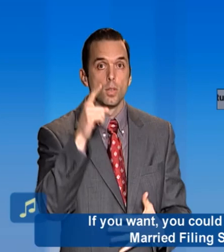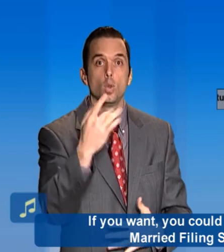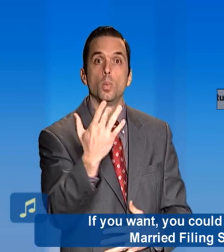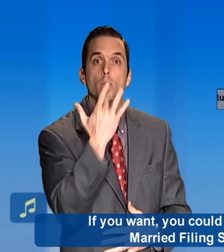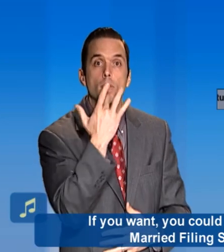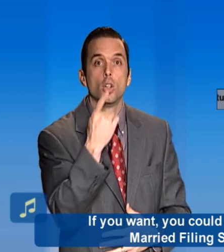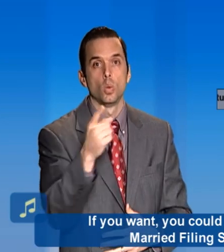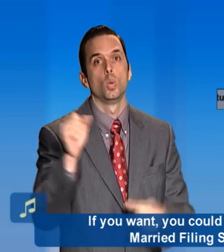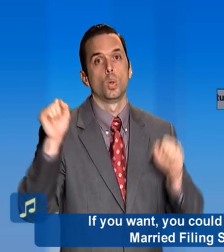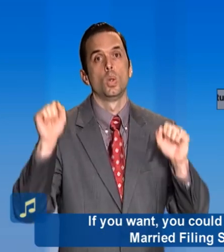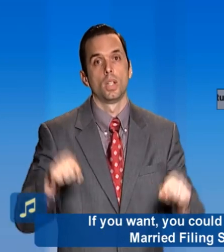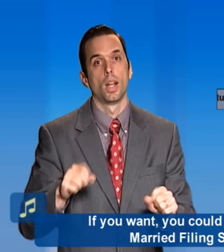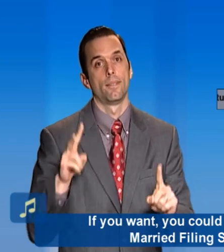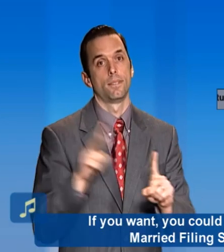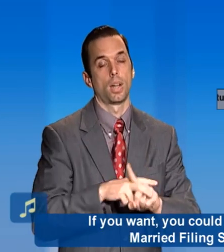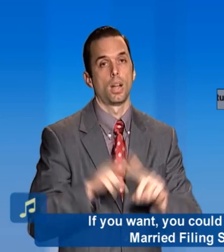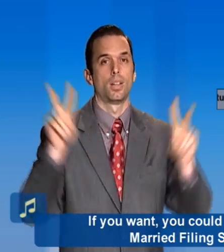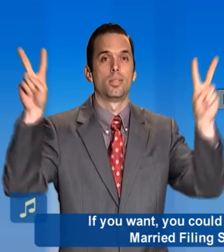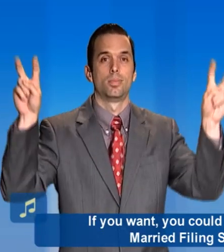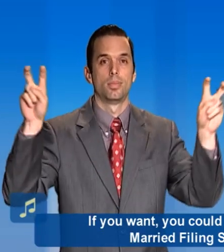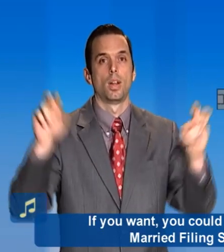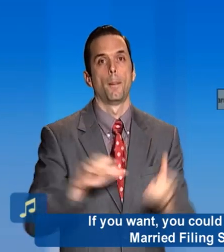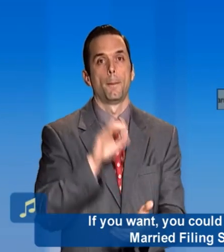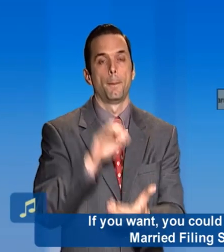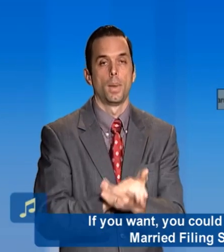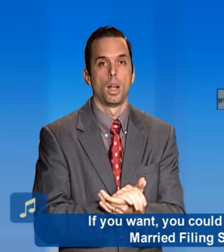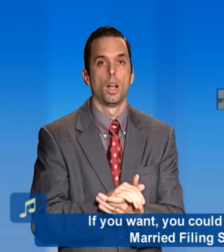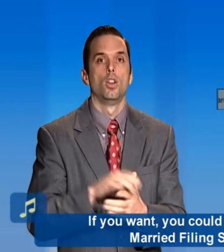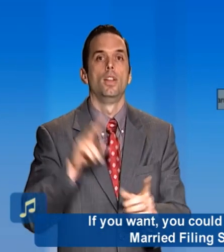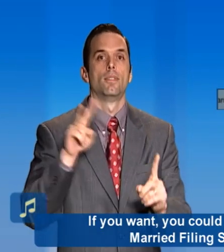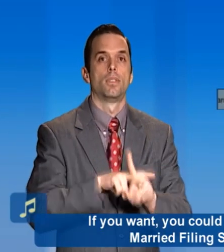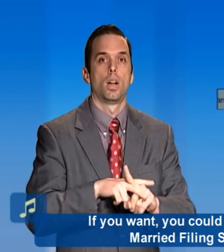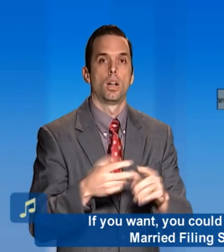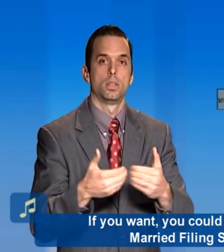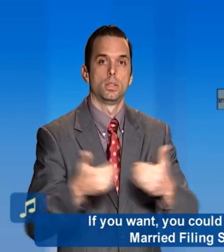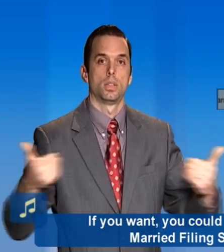If you want, you could choose to file as married filing separately.